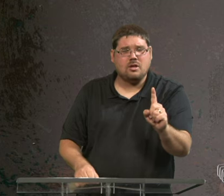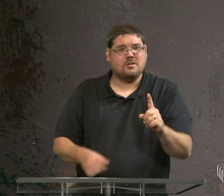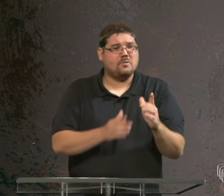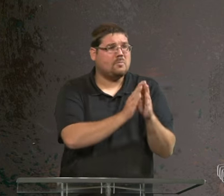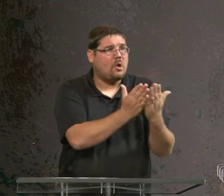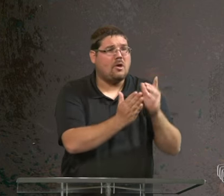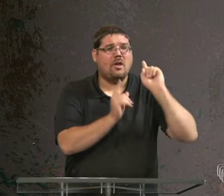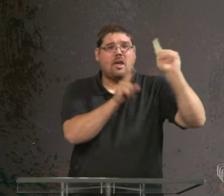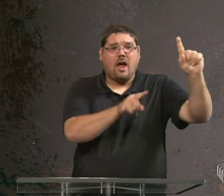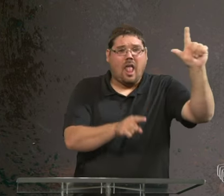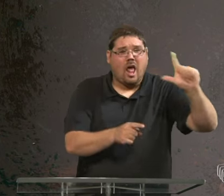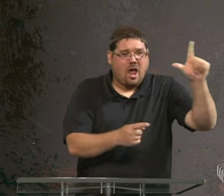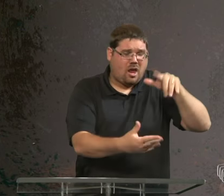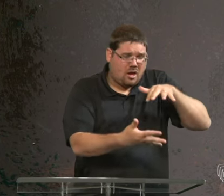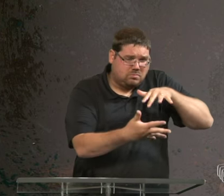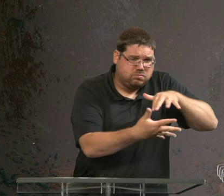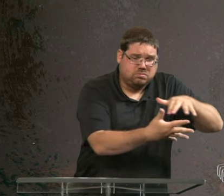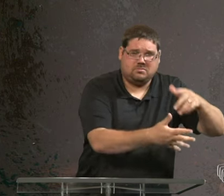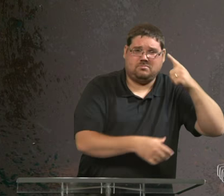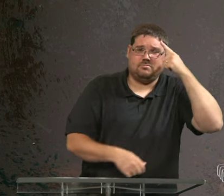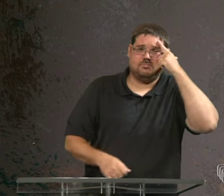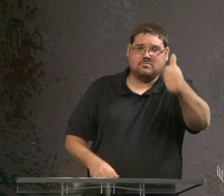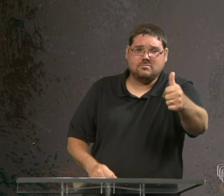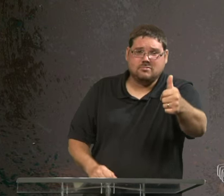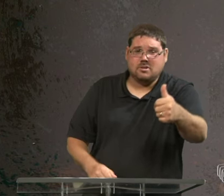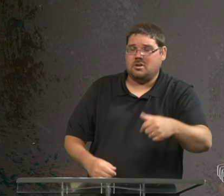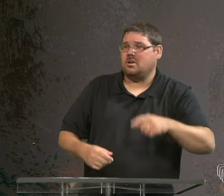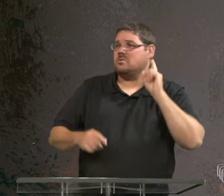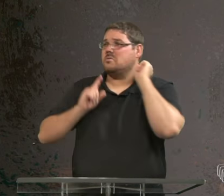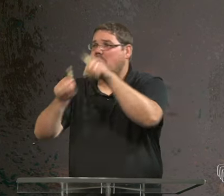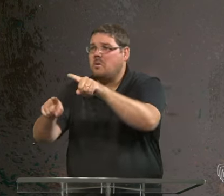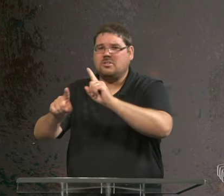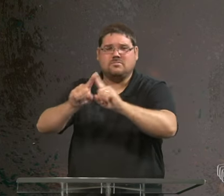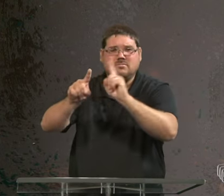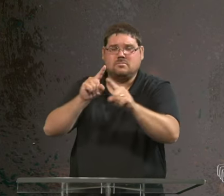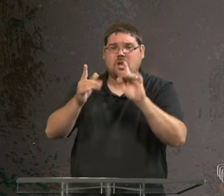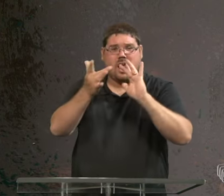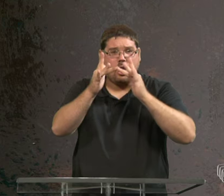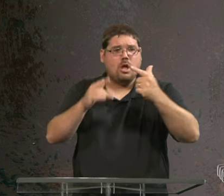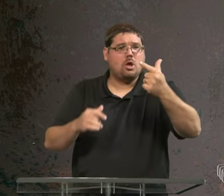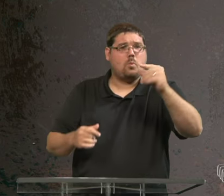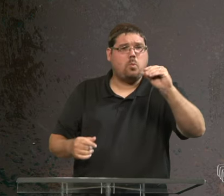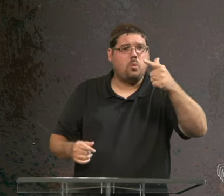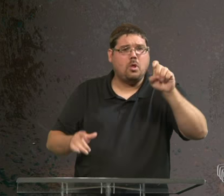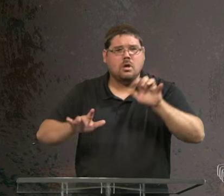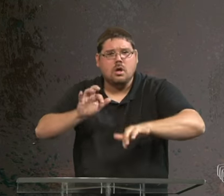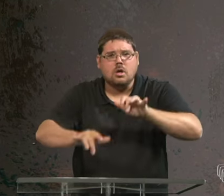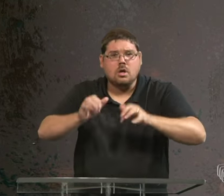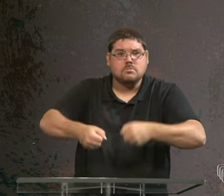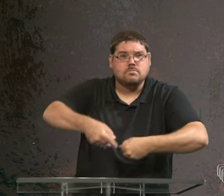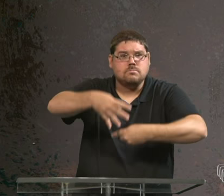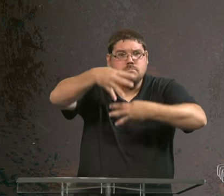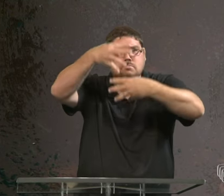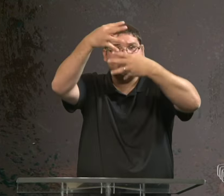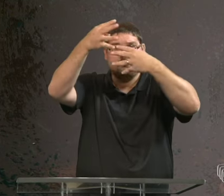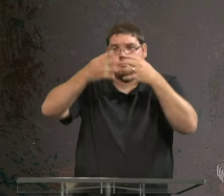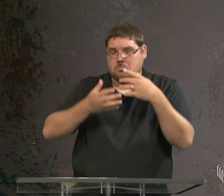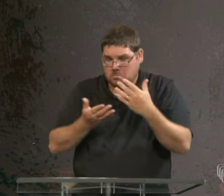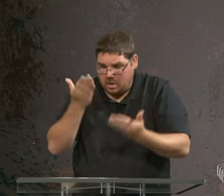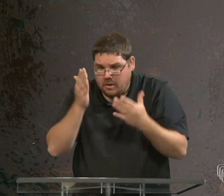you? Where do most people get their wisdom? Well, they go to the library and learn themselves, or they get on the internet,